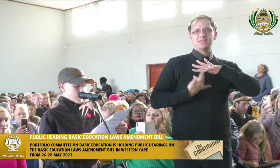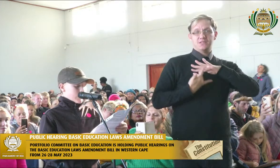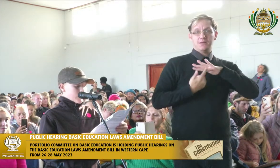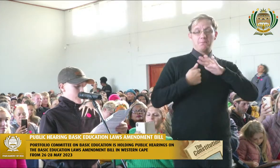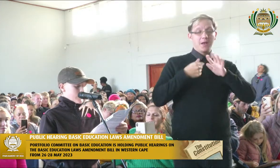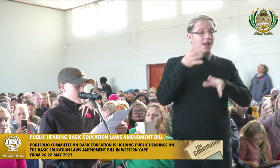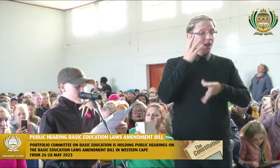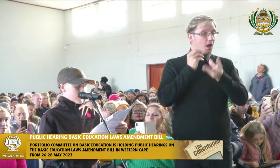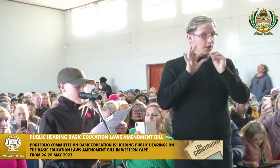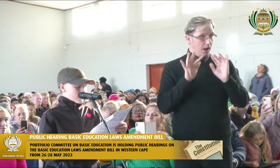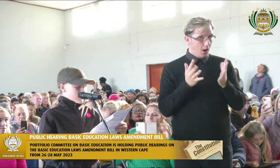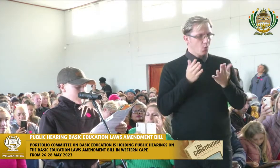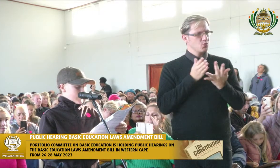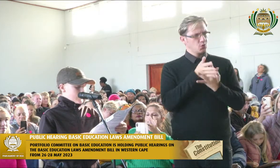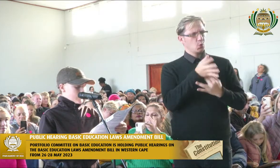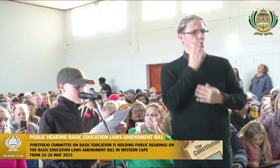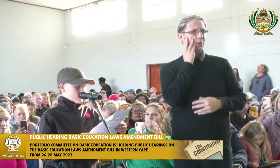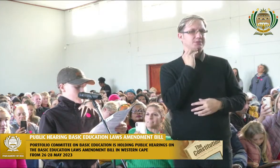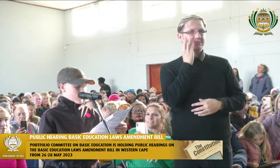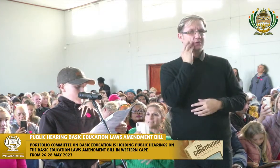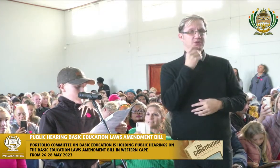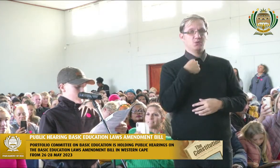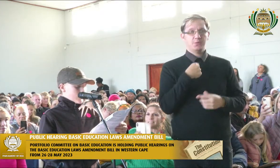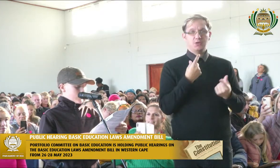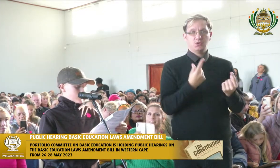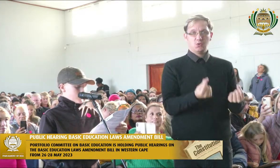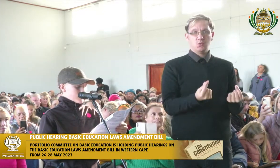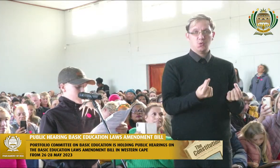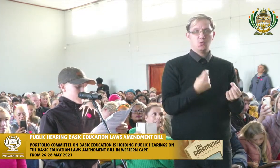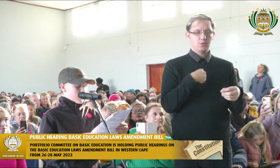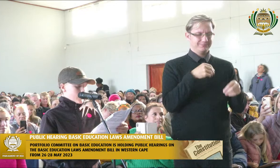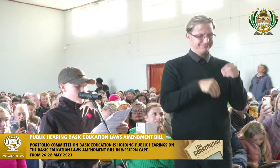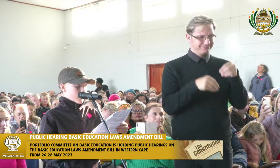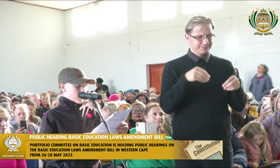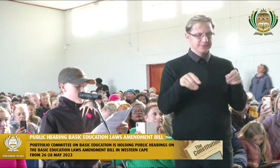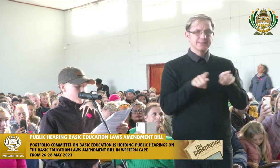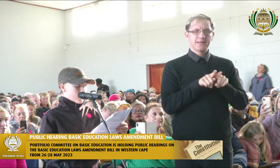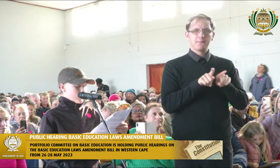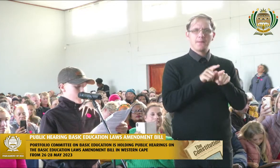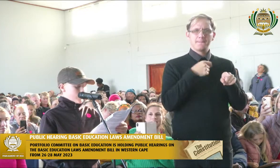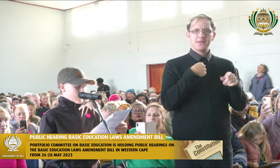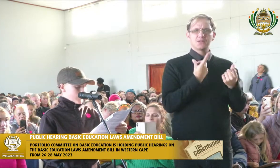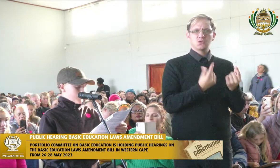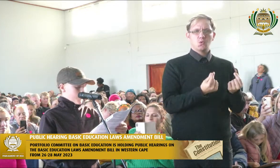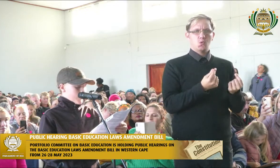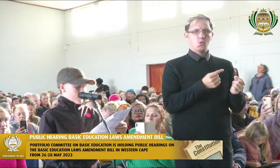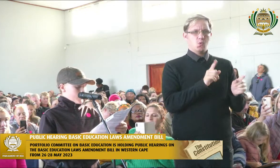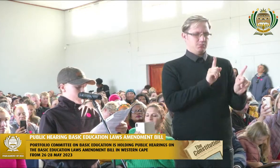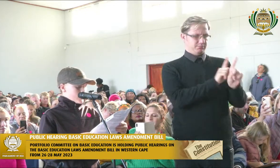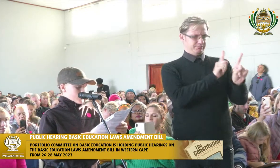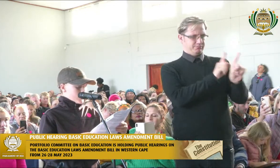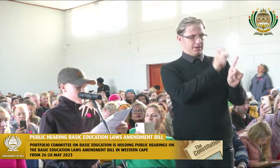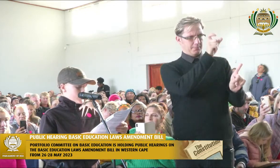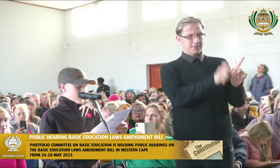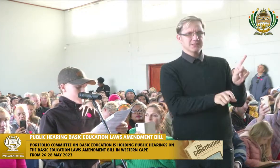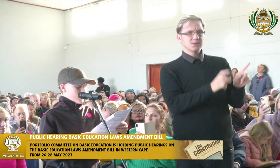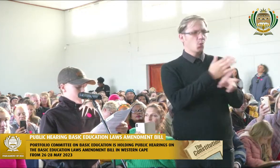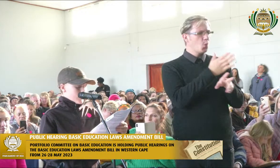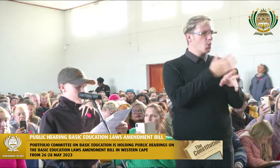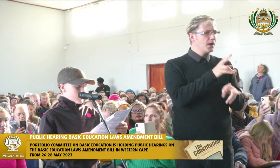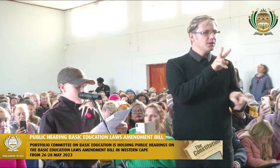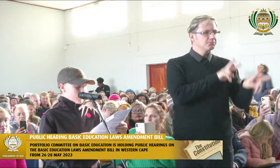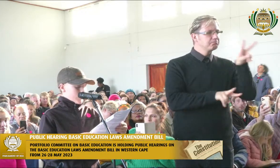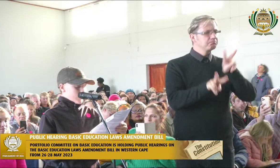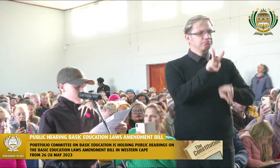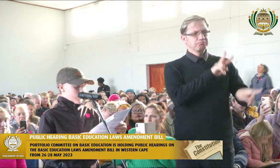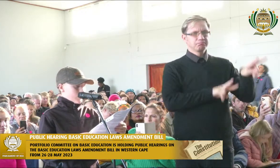experience, so I already did a snake handling course. I even did job shadowing with a qualified vet. Because I do think if